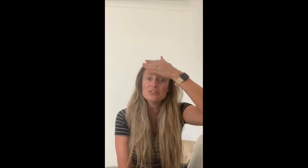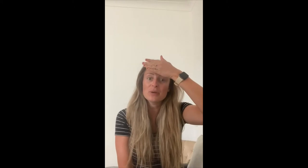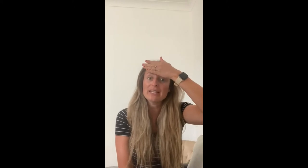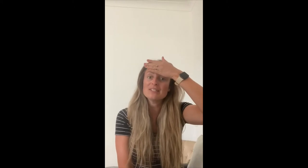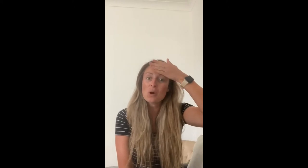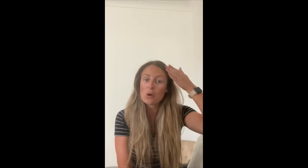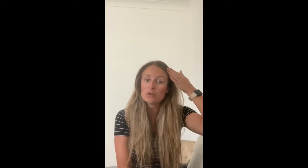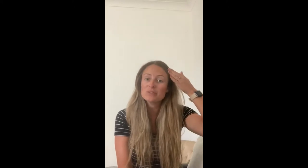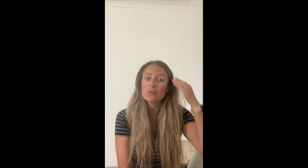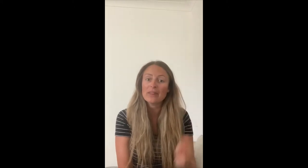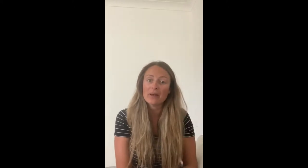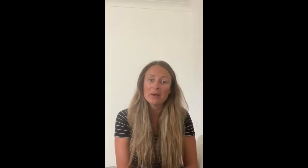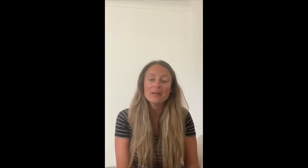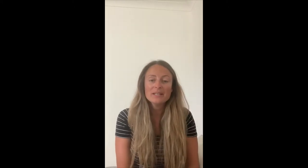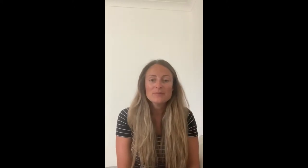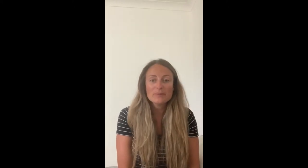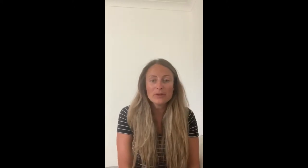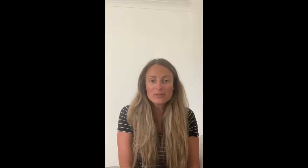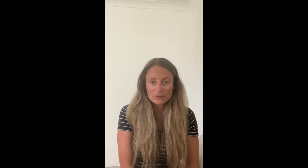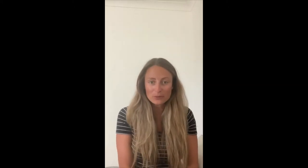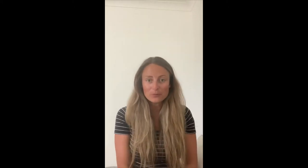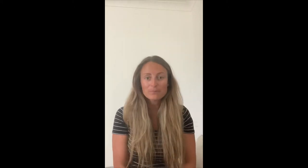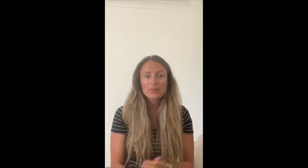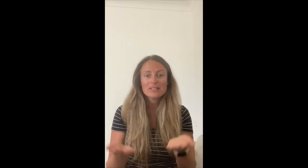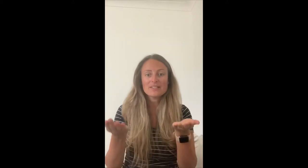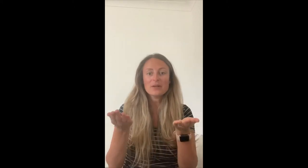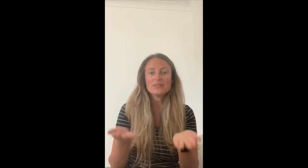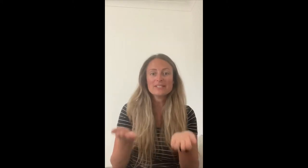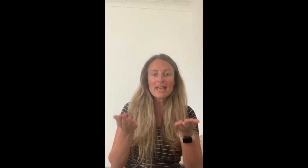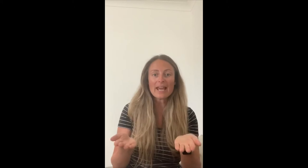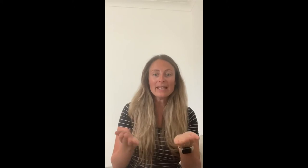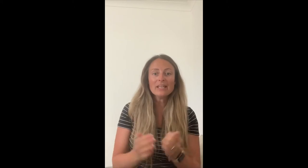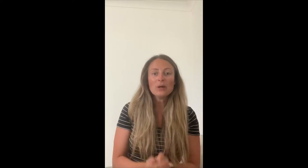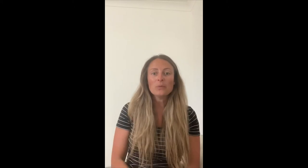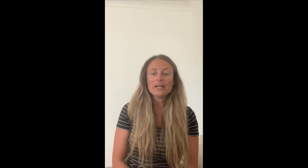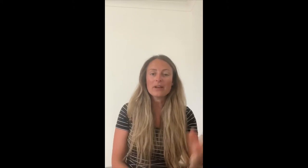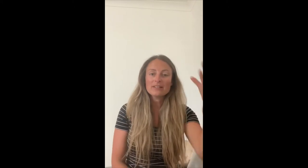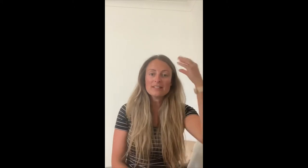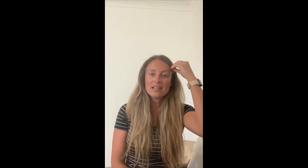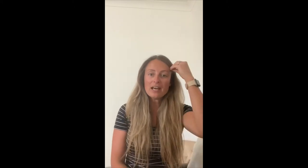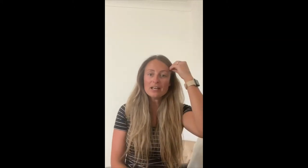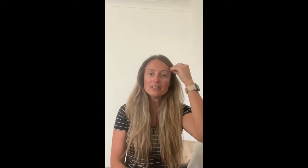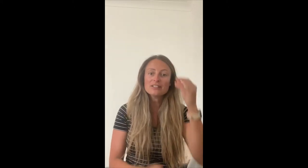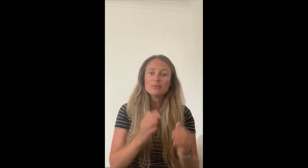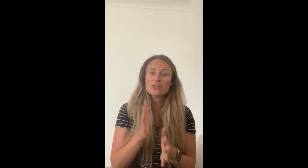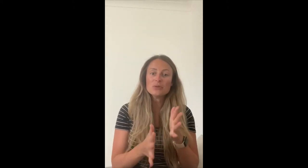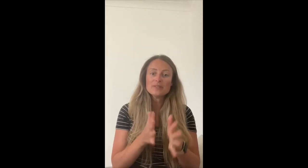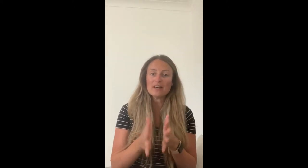Enjoying this hot weather. It's been beautiful. So today we're going to learn some new